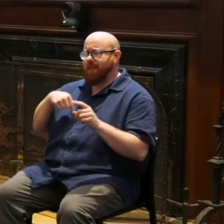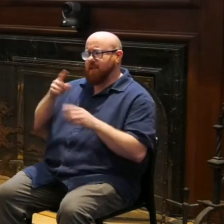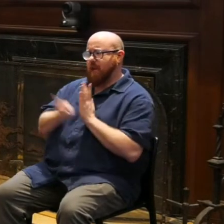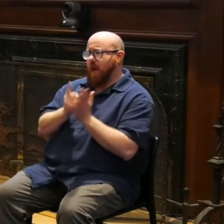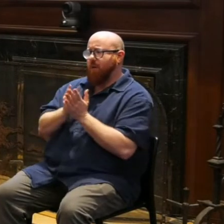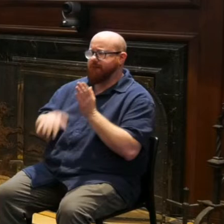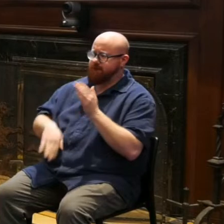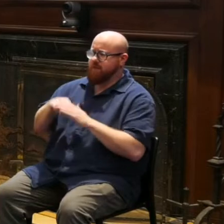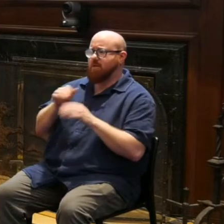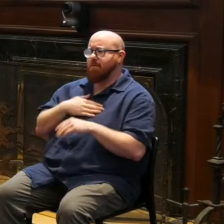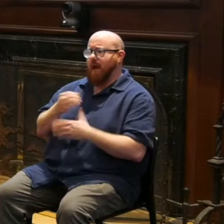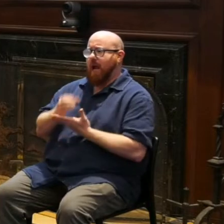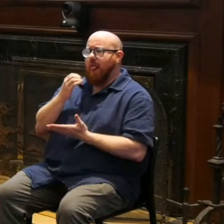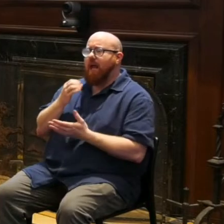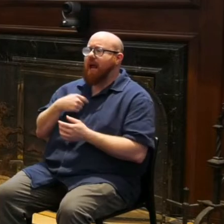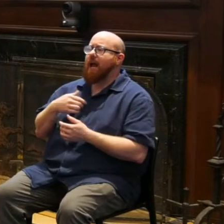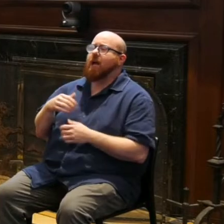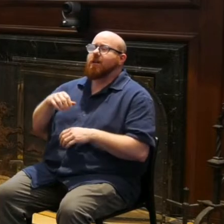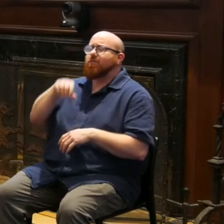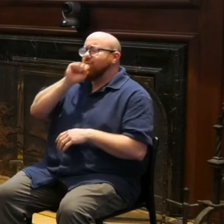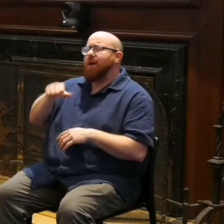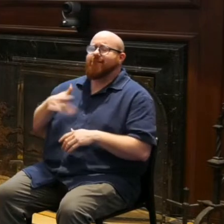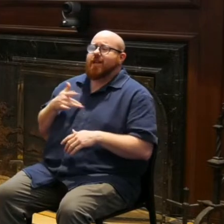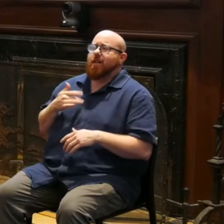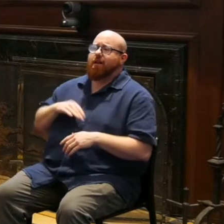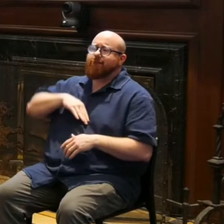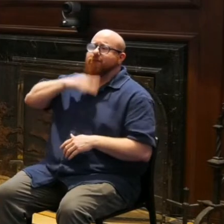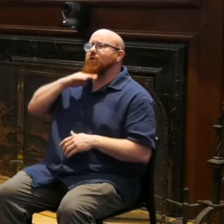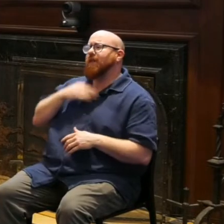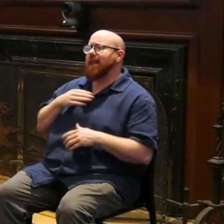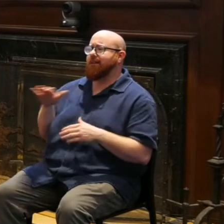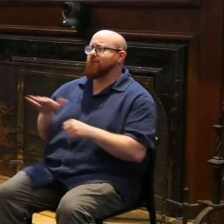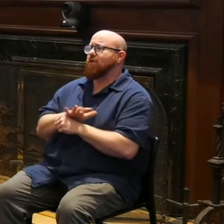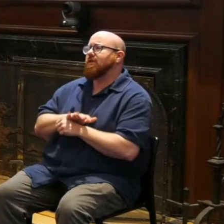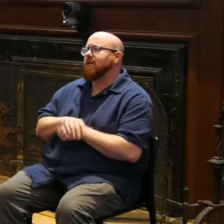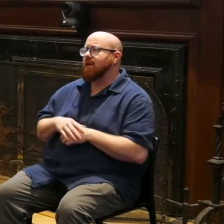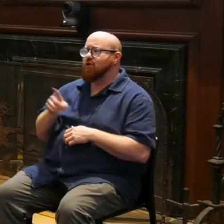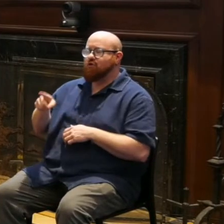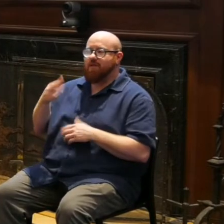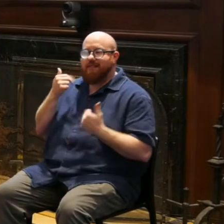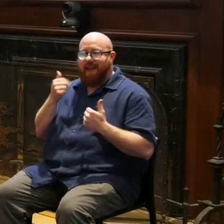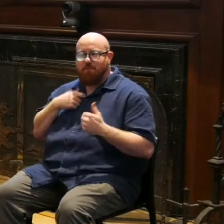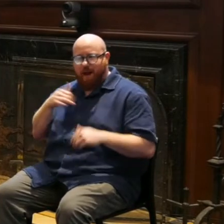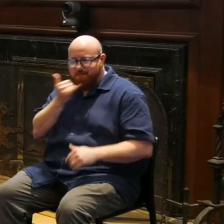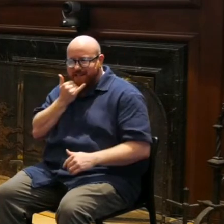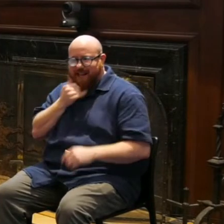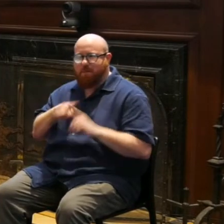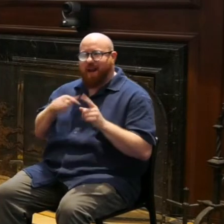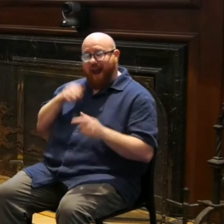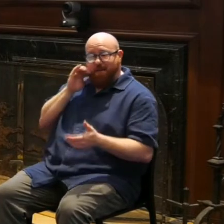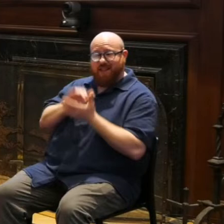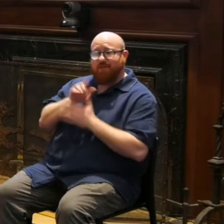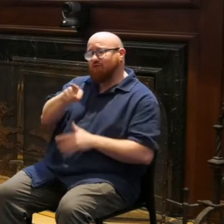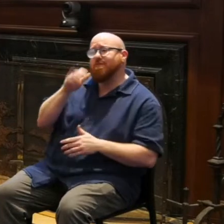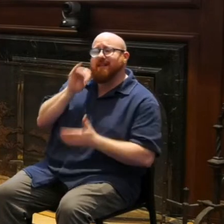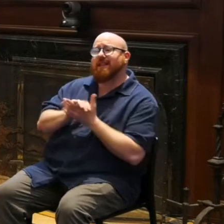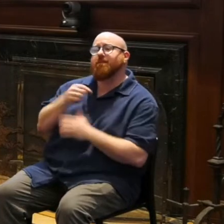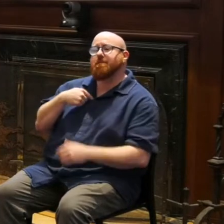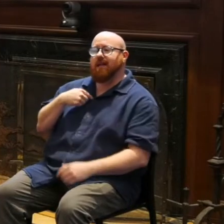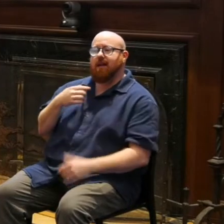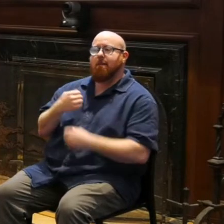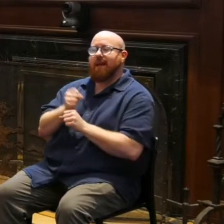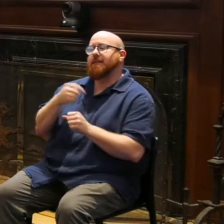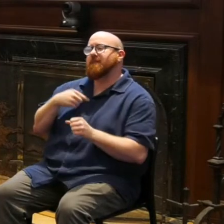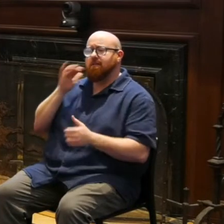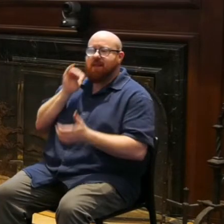and I love feeling full and complete despite many imperfections. You laugh off my mistakes and I believe you believe in me, which makes me believe in myself